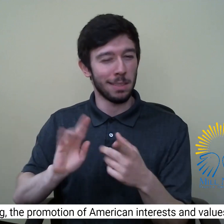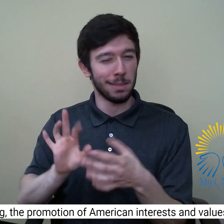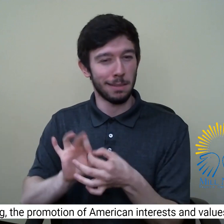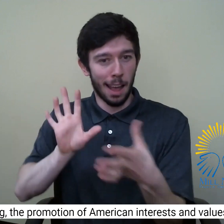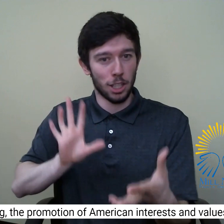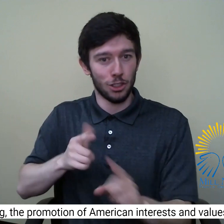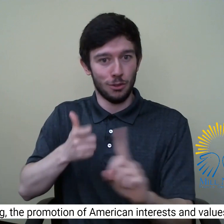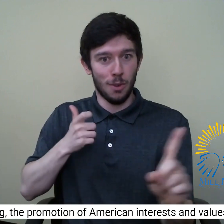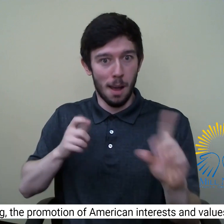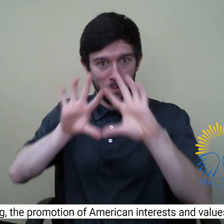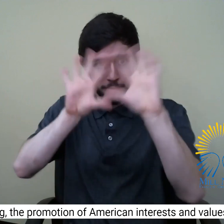and values.